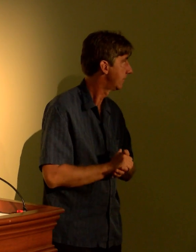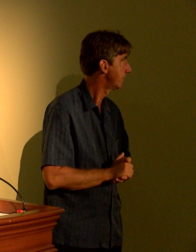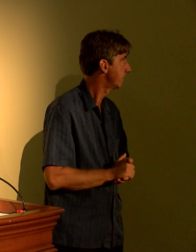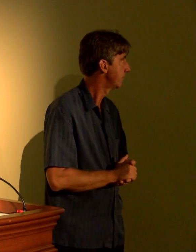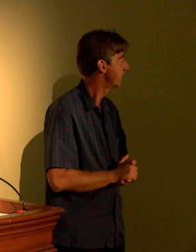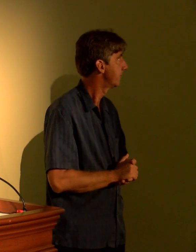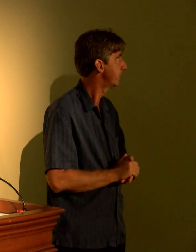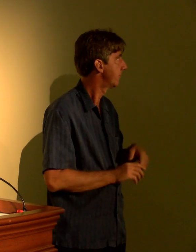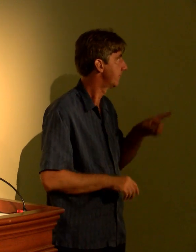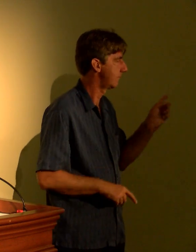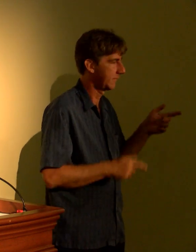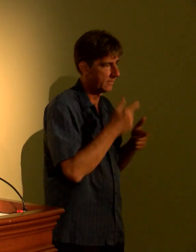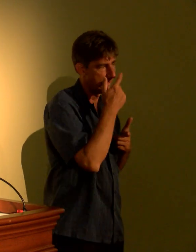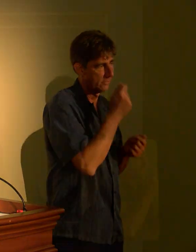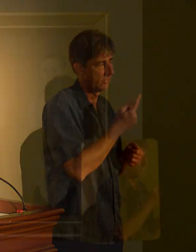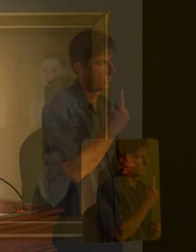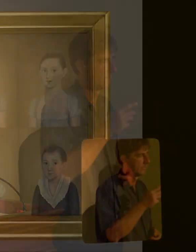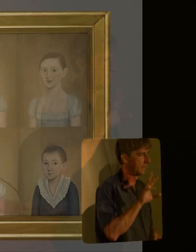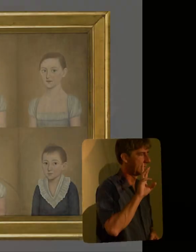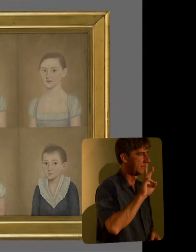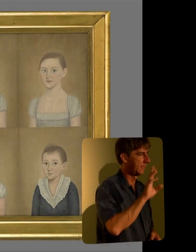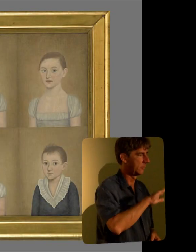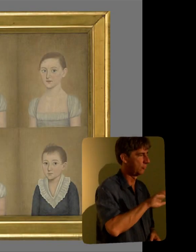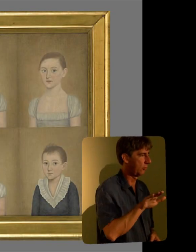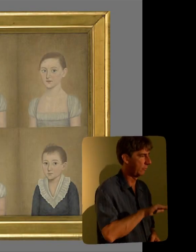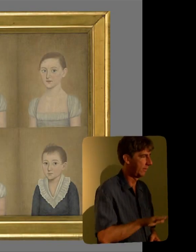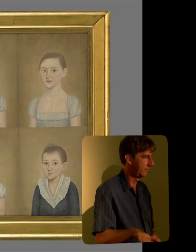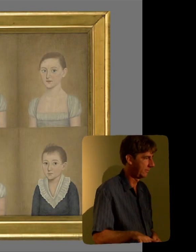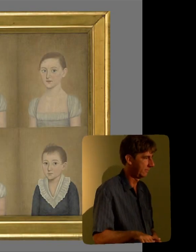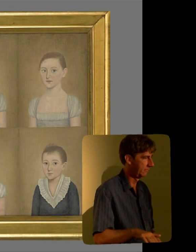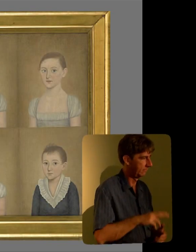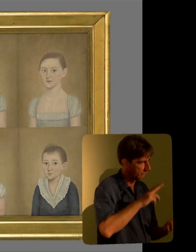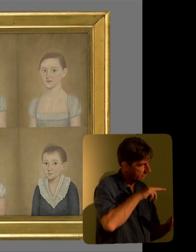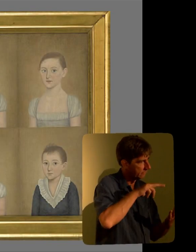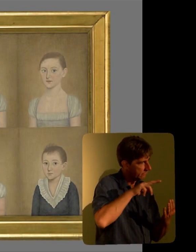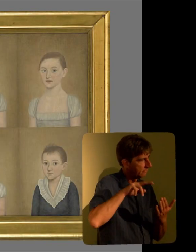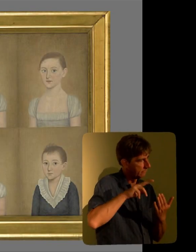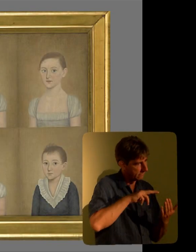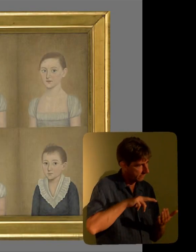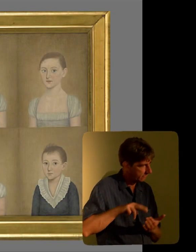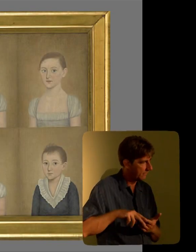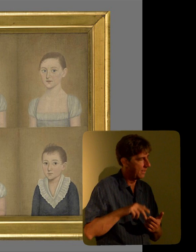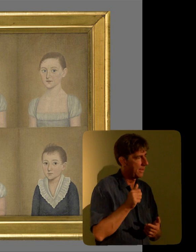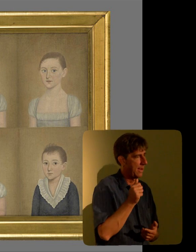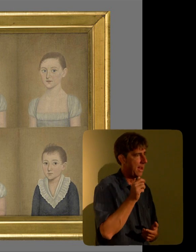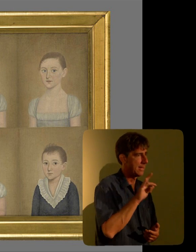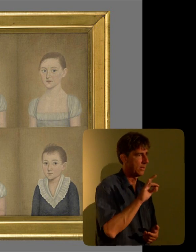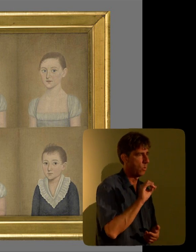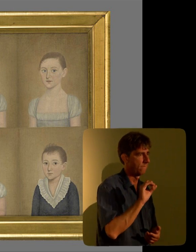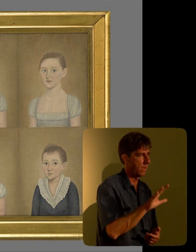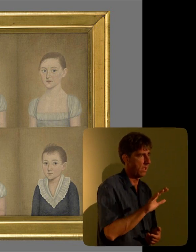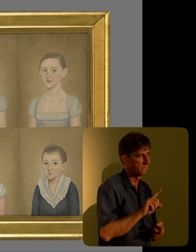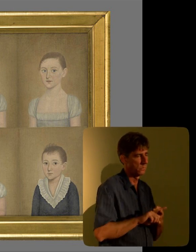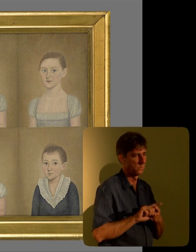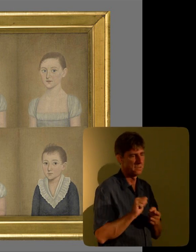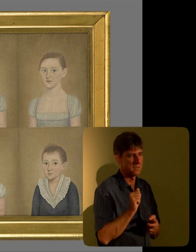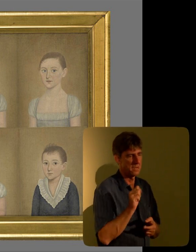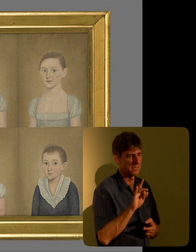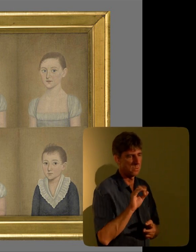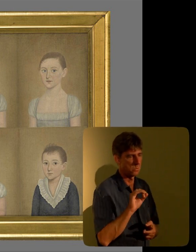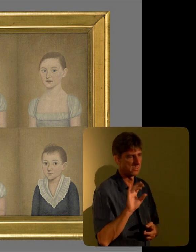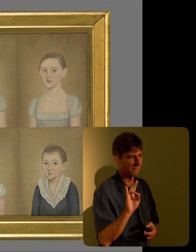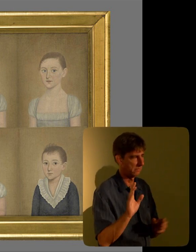And here's an interesting one. Six children, done about this same time, between 1805 and 1807,